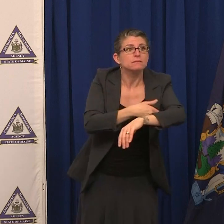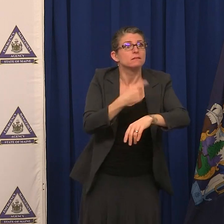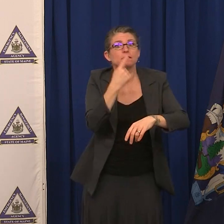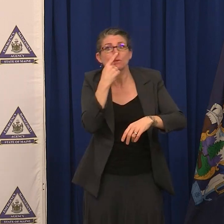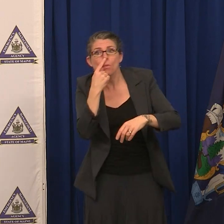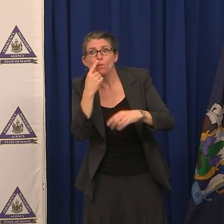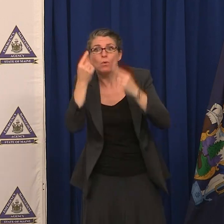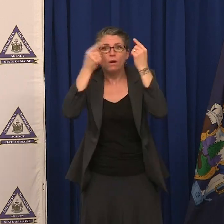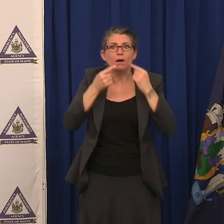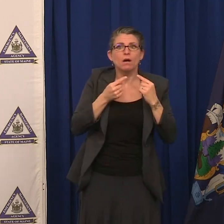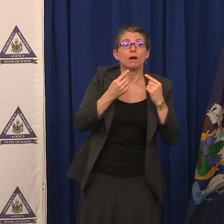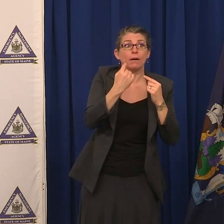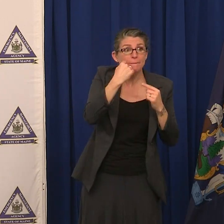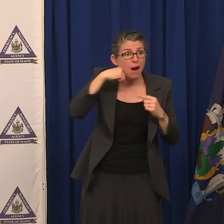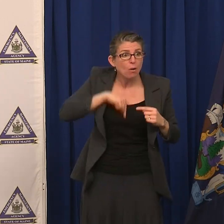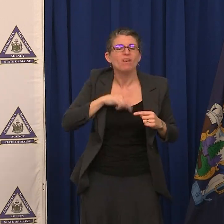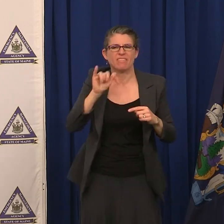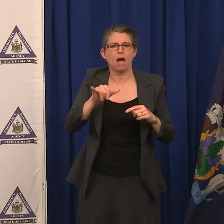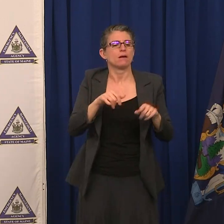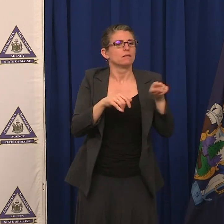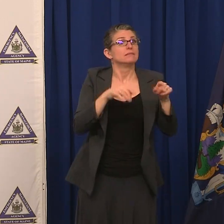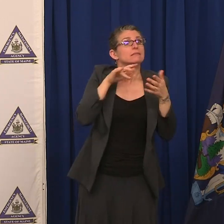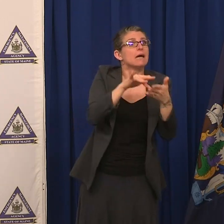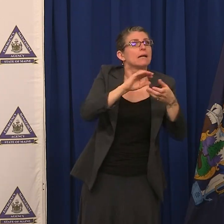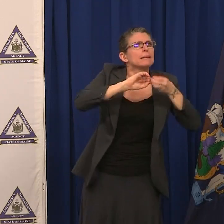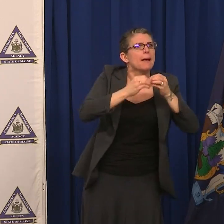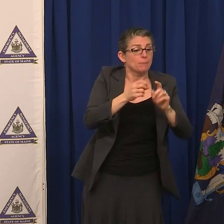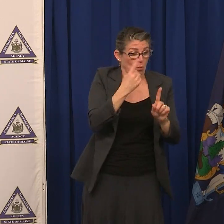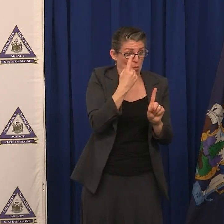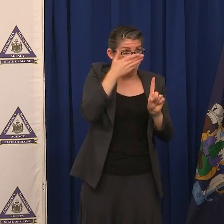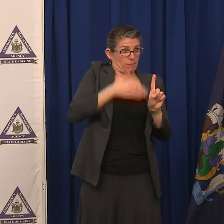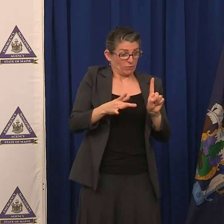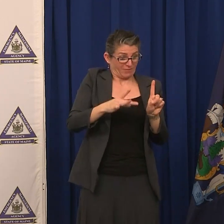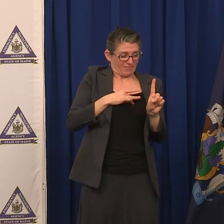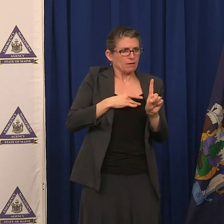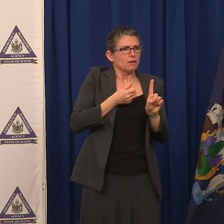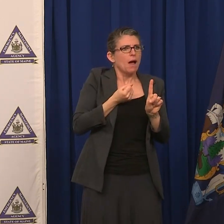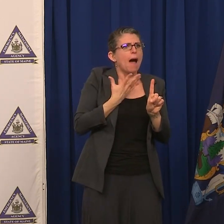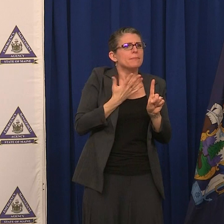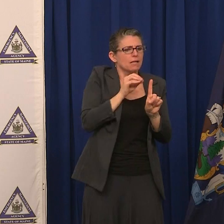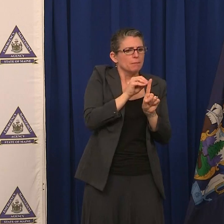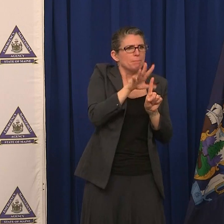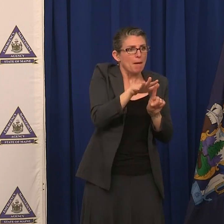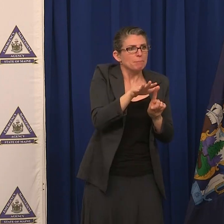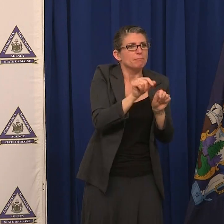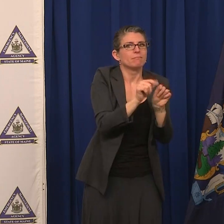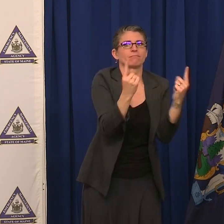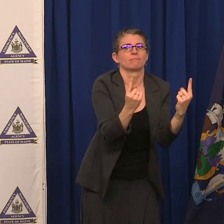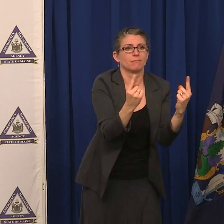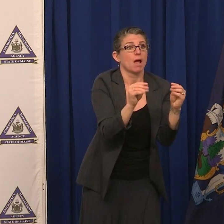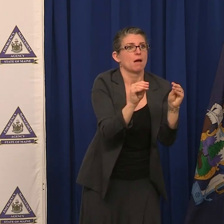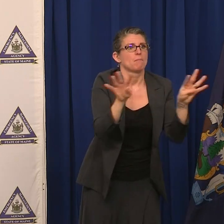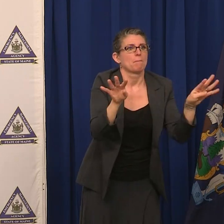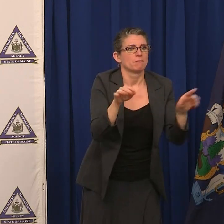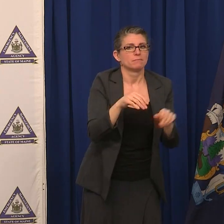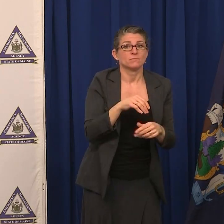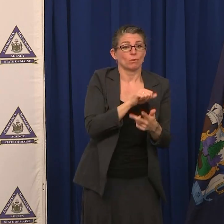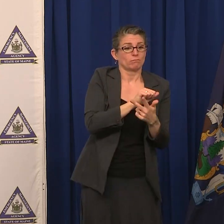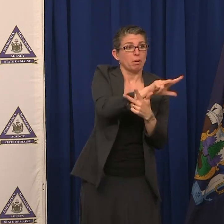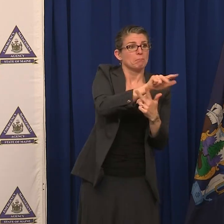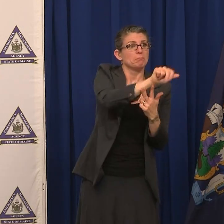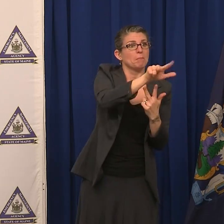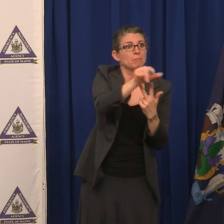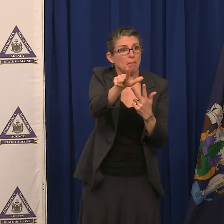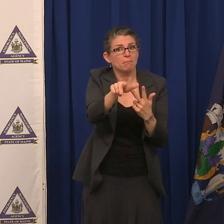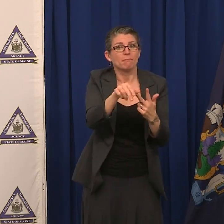many people may pass. And they plug those numbers into a model, and that projects a curve. That's one type we use. And those